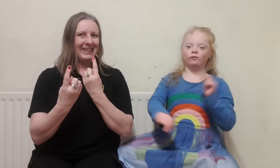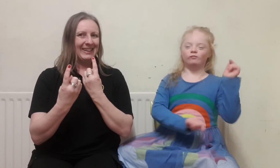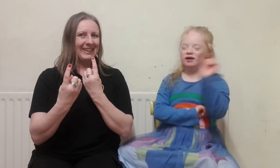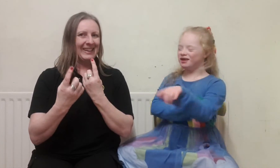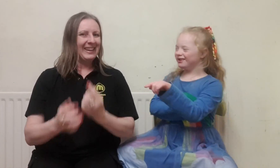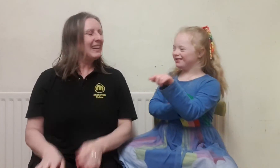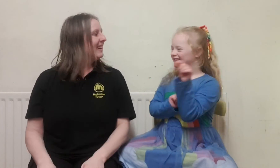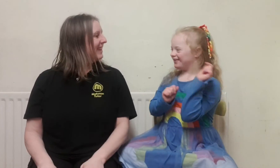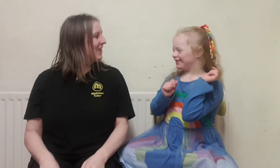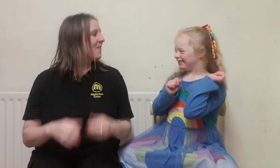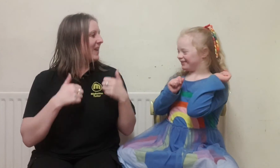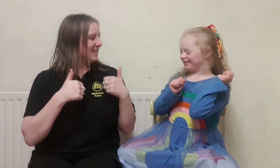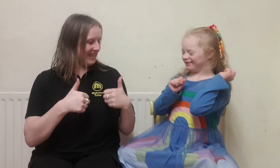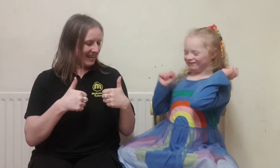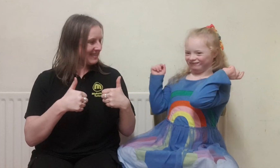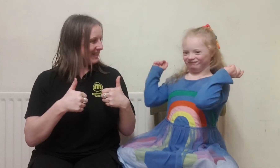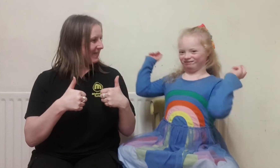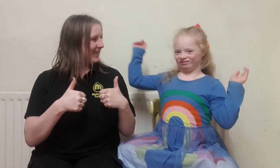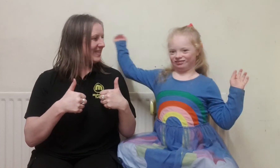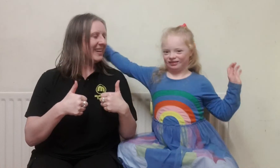Story. Fantastic. Well done.